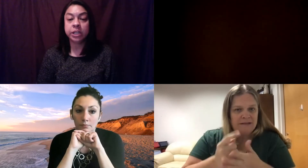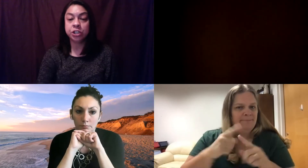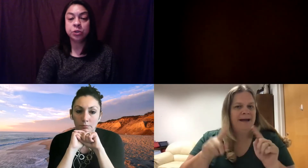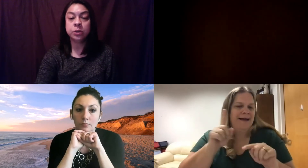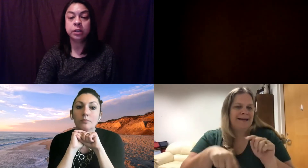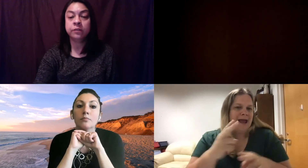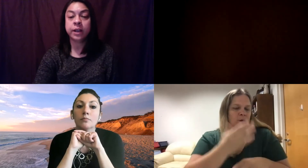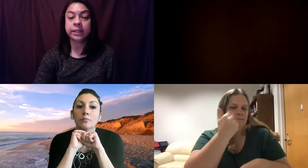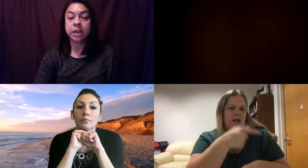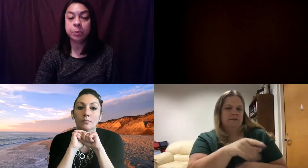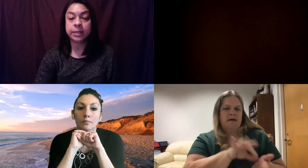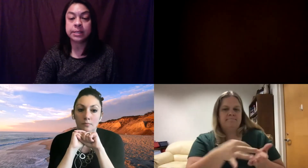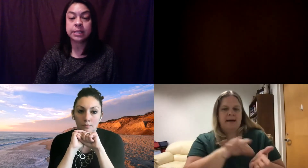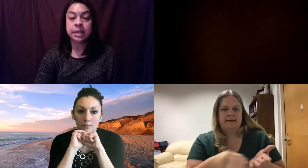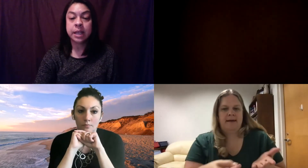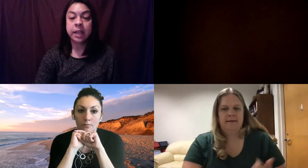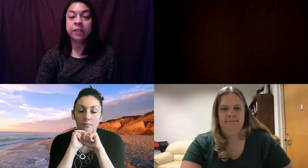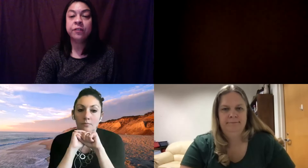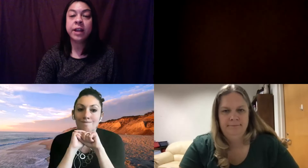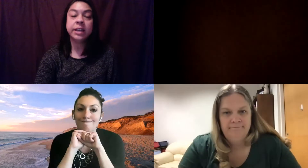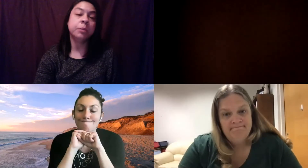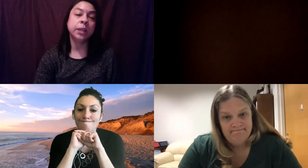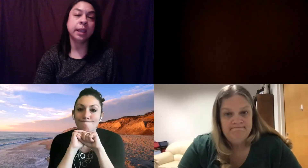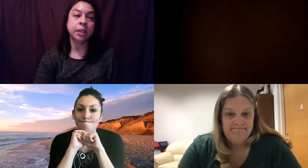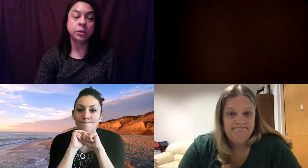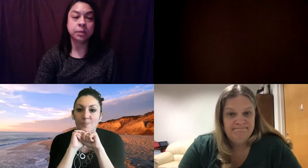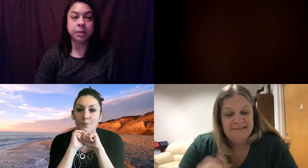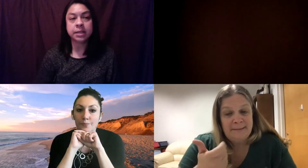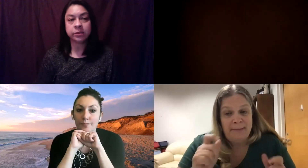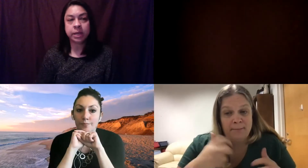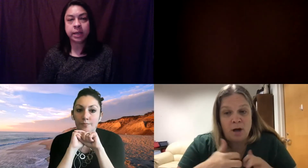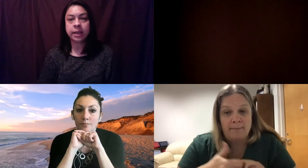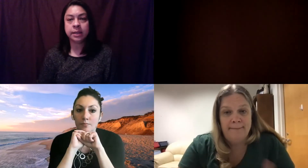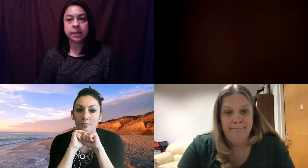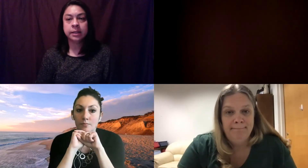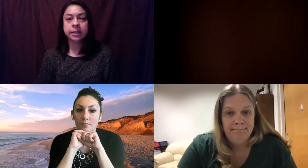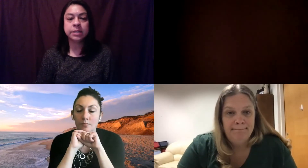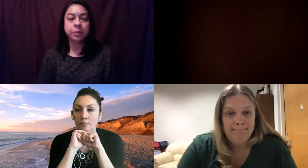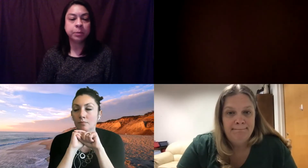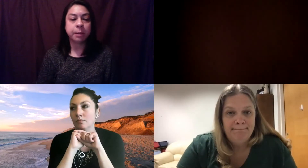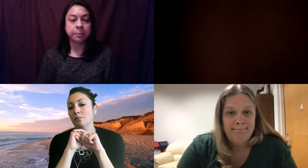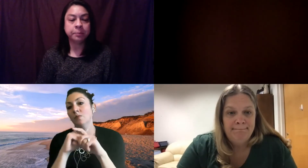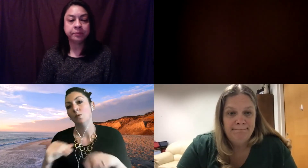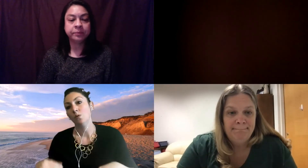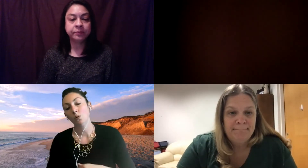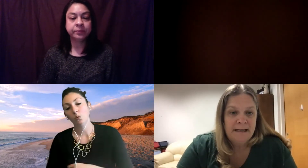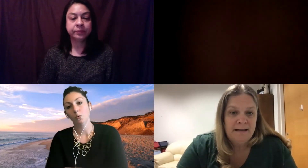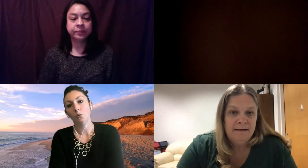big issue in finding therapists, and they find it, but we can't use them because of Medicaid. That is a big